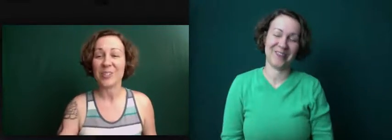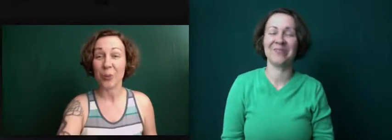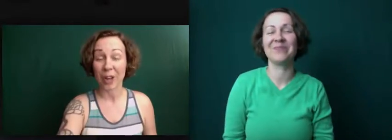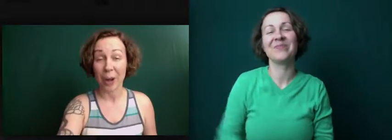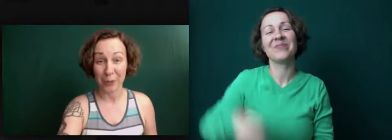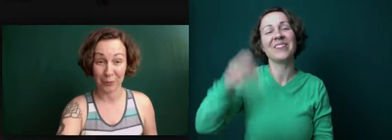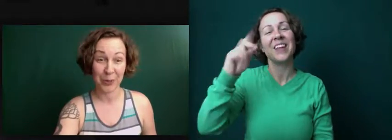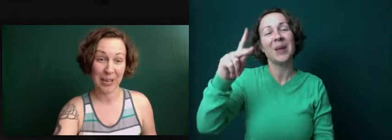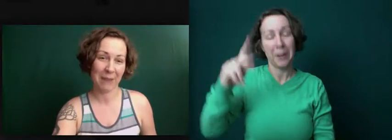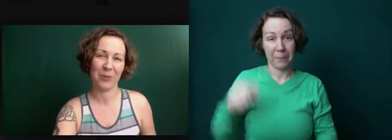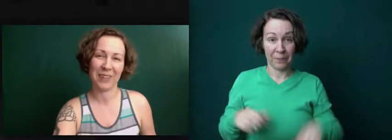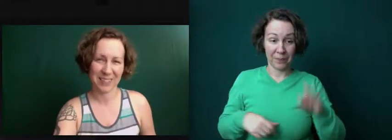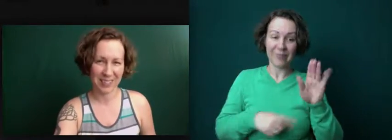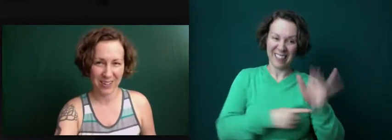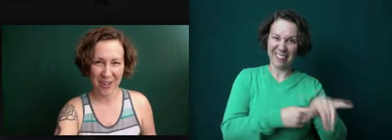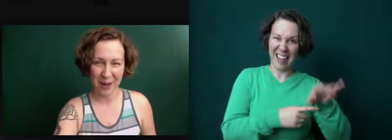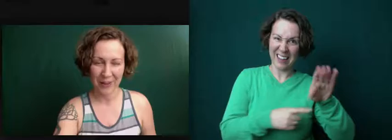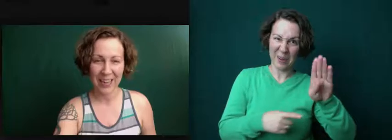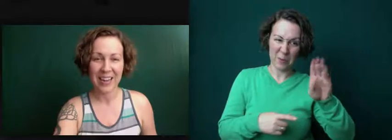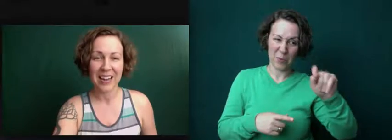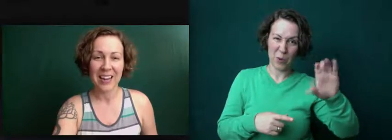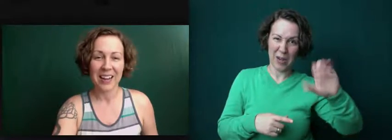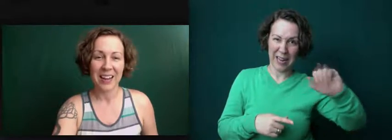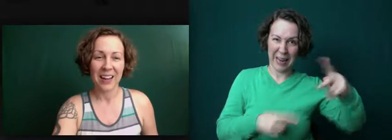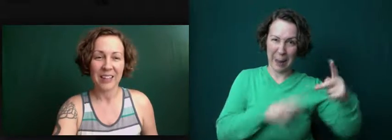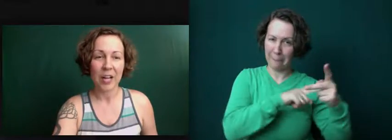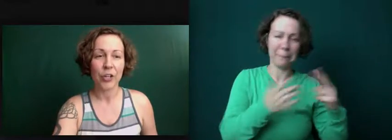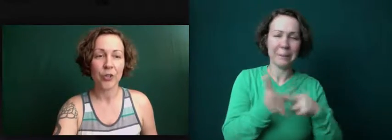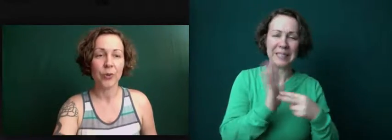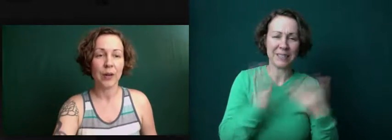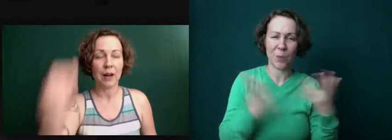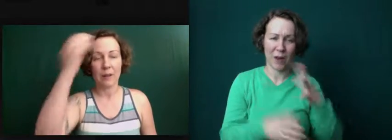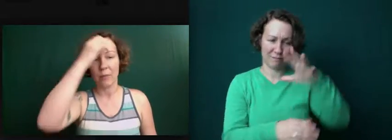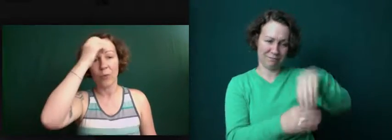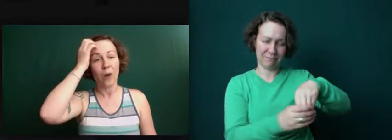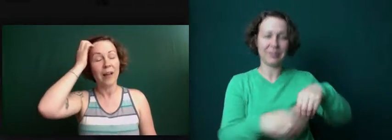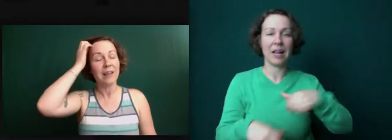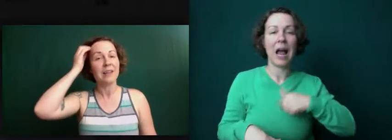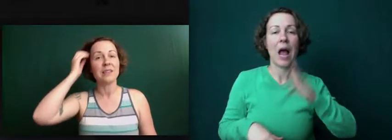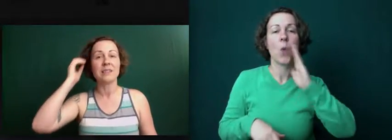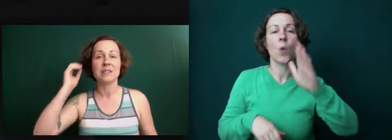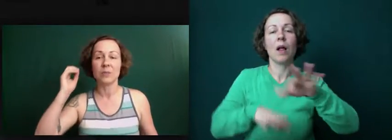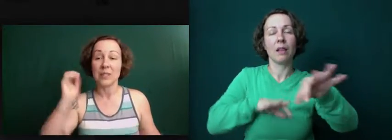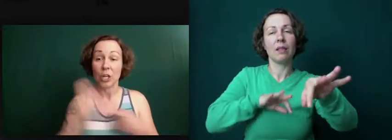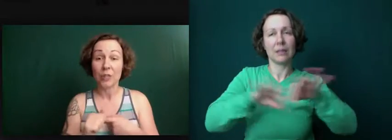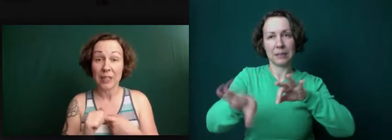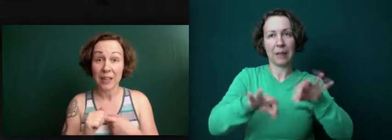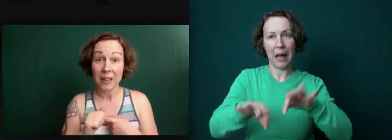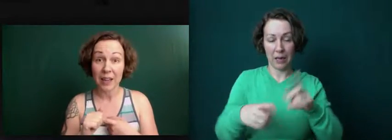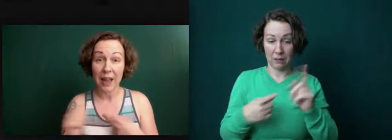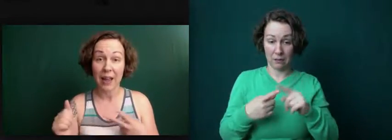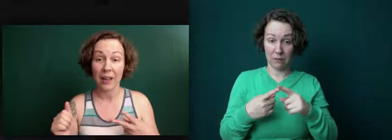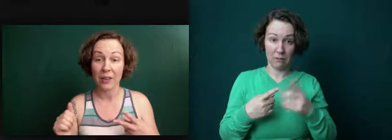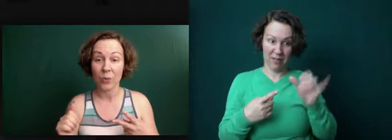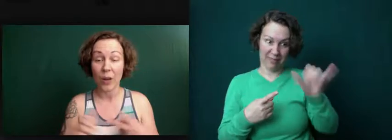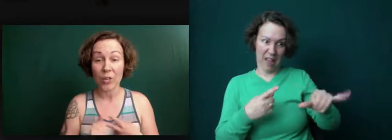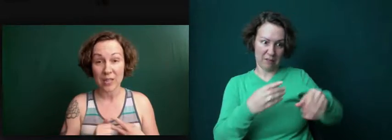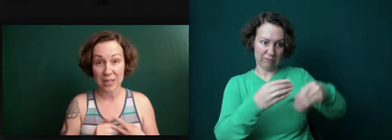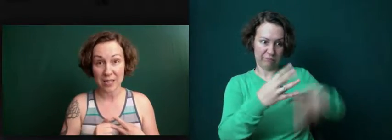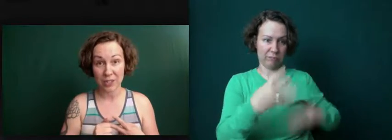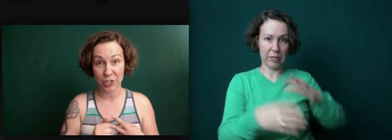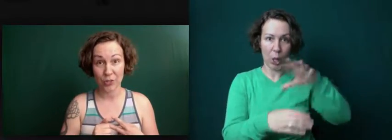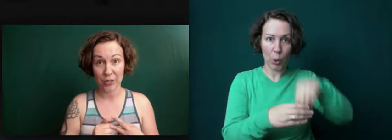Okay, so Burnout Proof Bootcamp, what is this all about? I'll tell you what's included in it and